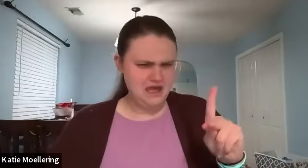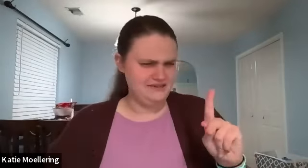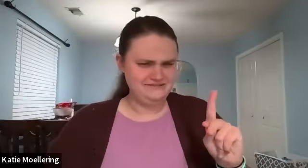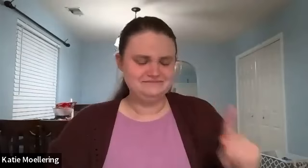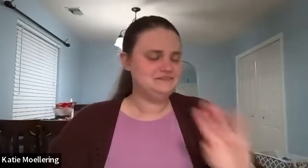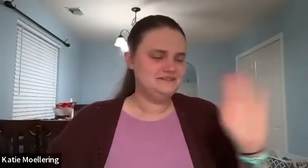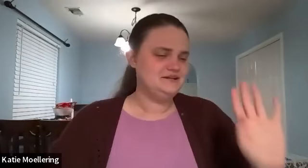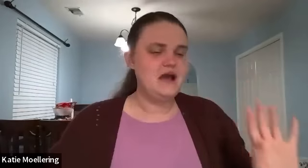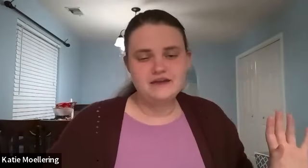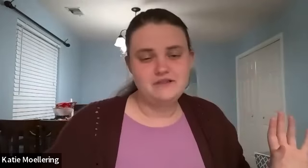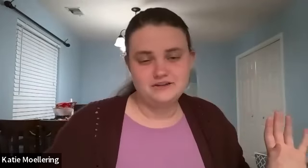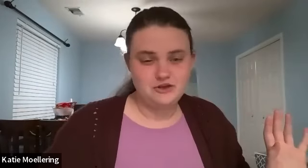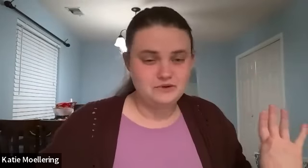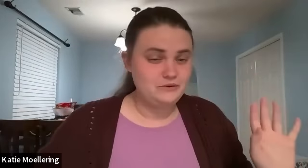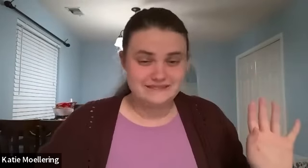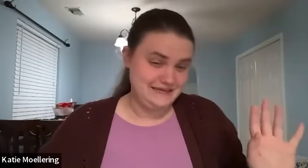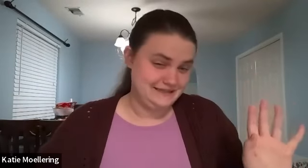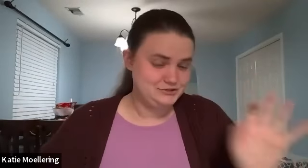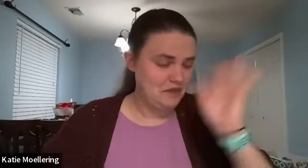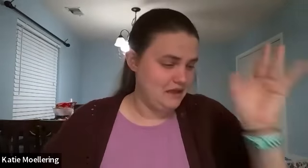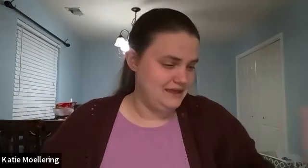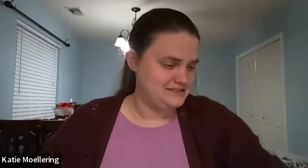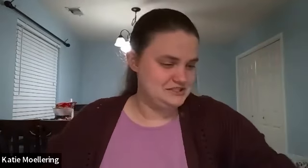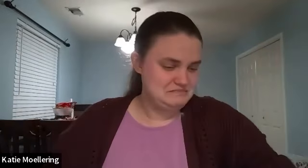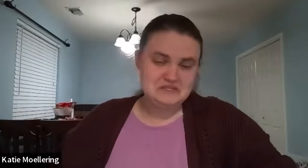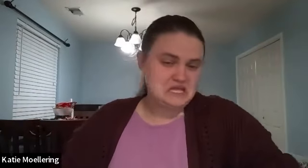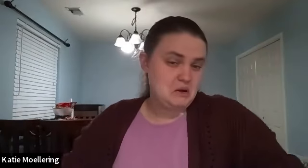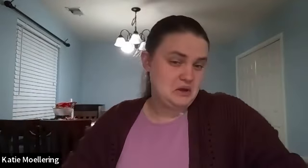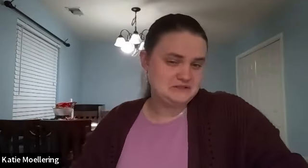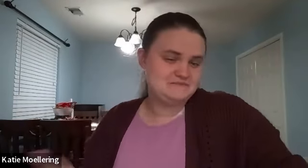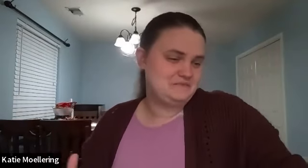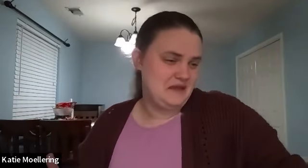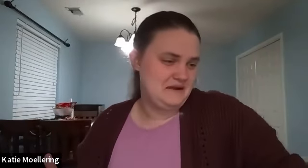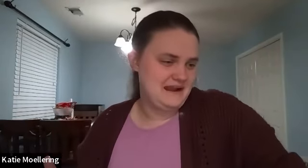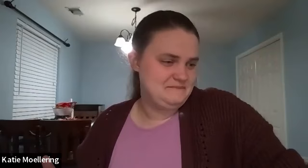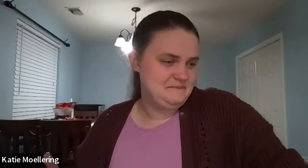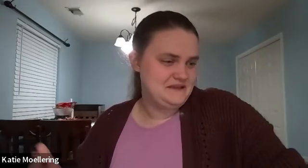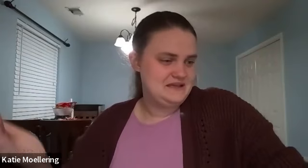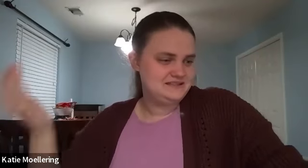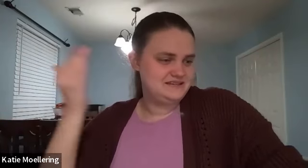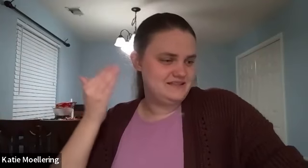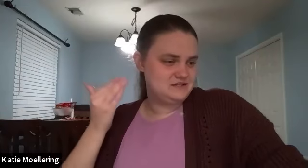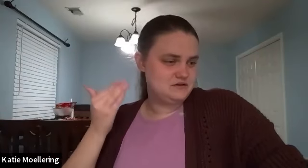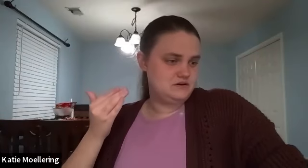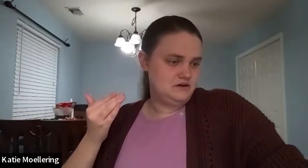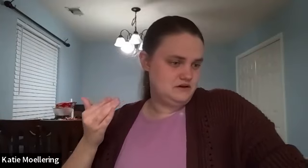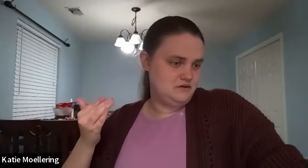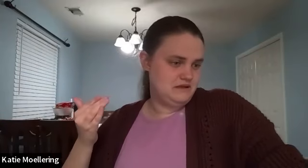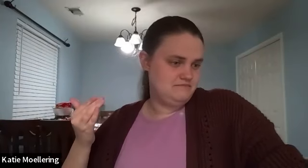okay. I have a lot of drama queens and kings. It's how it goes. All right. So now let's go all the way